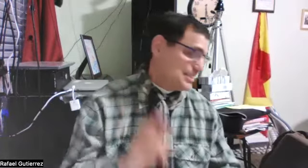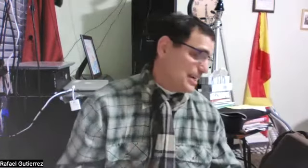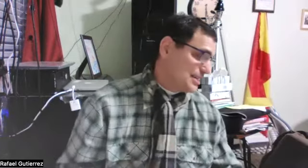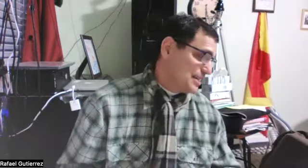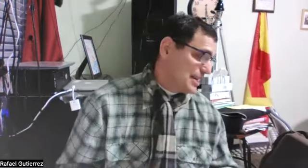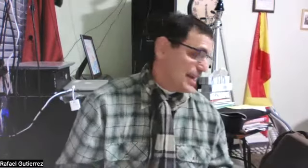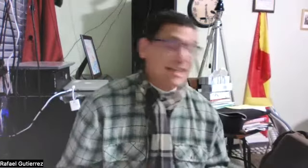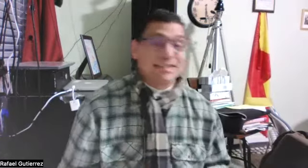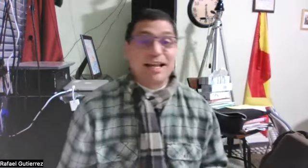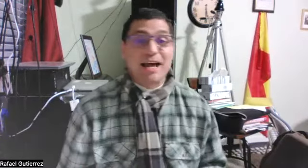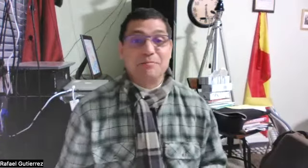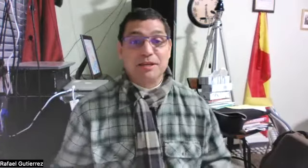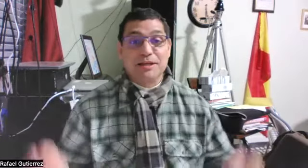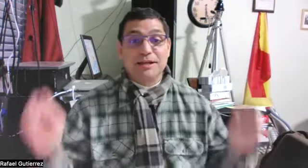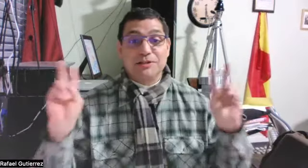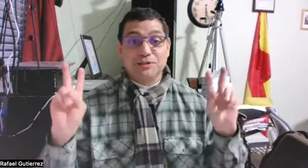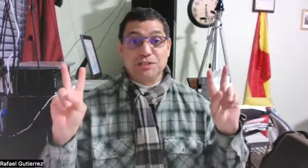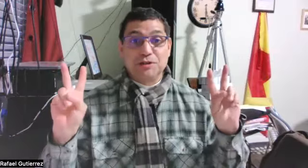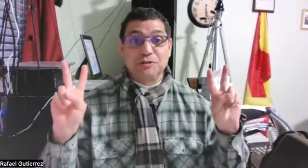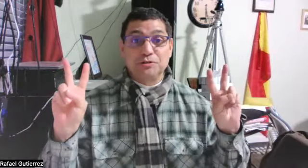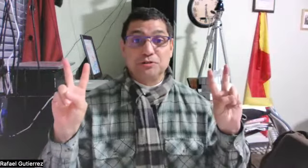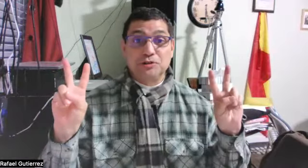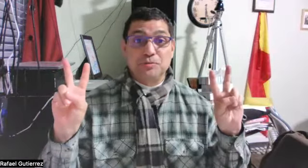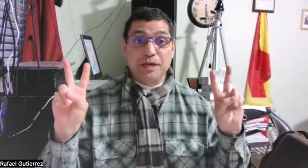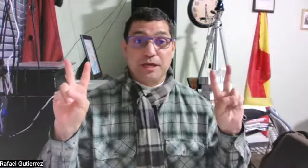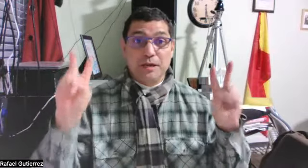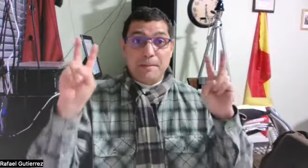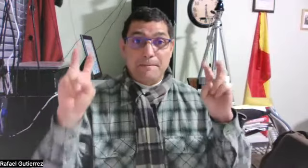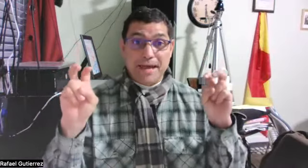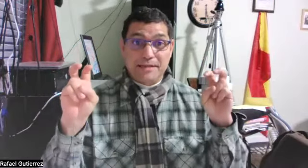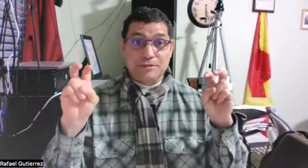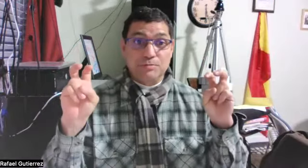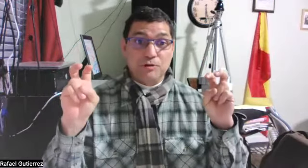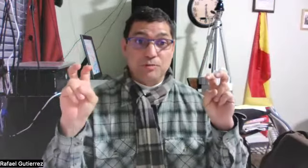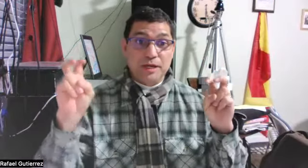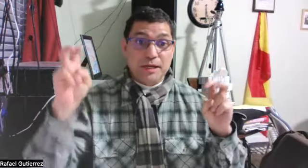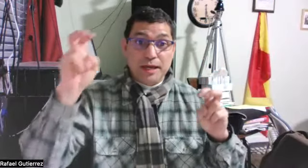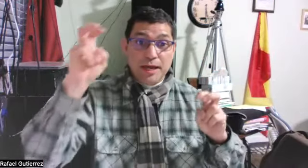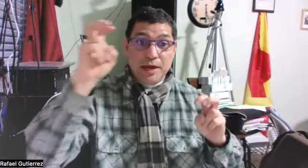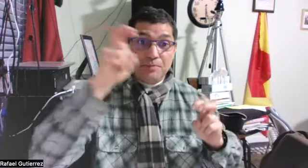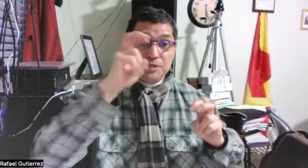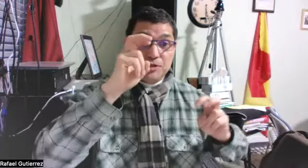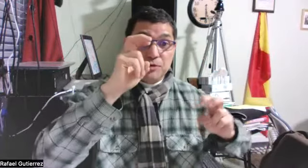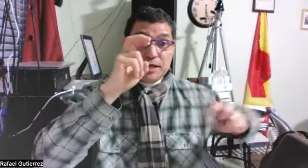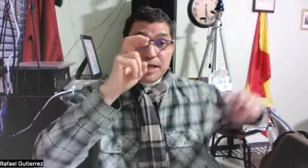96 is climbing. You're still going to use your B, bent, both B, and pretend you are